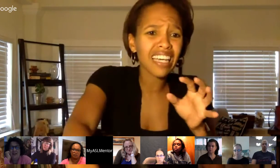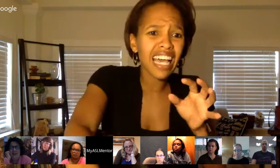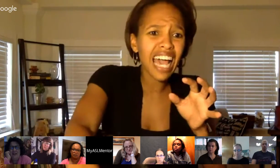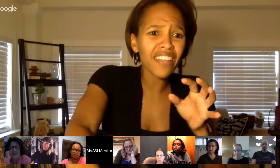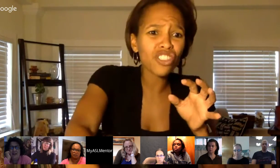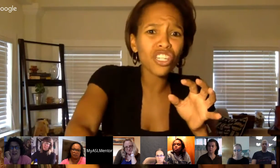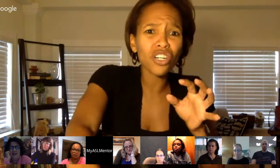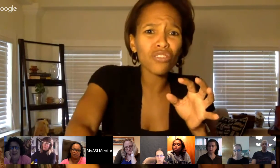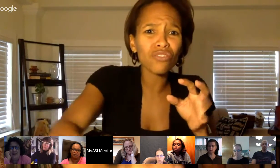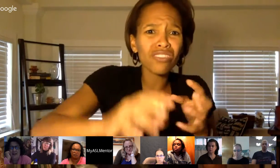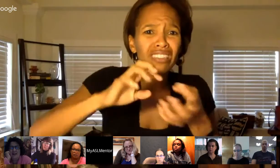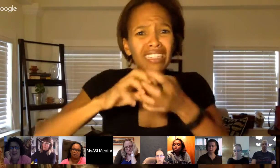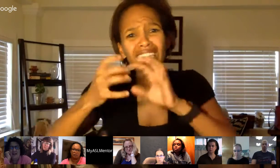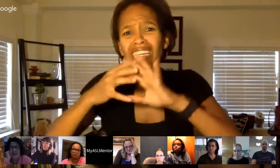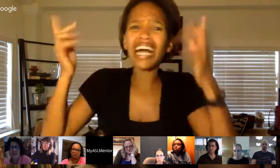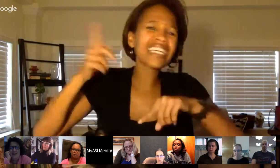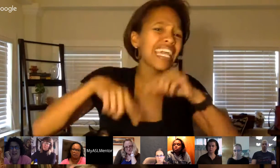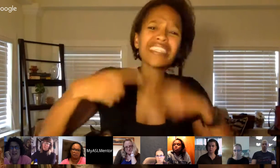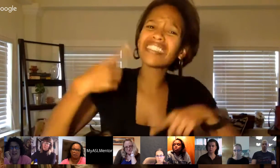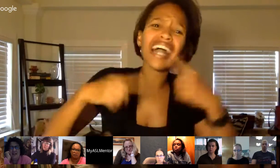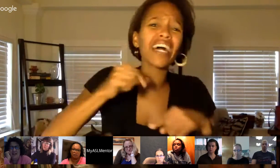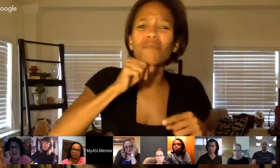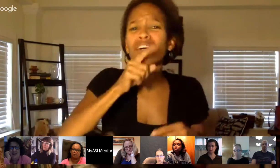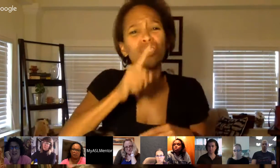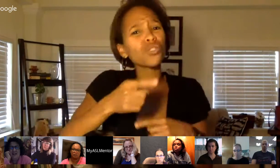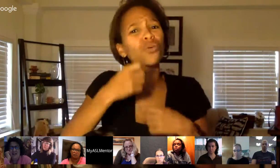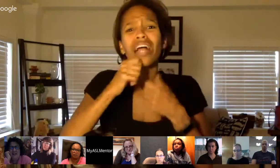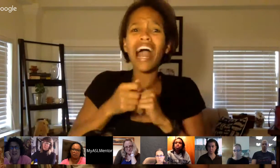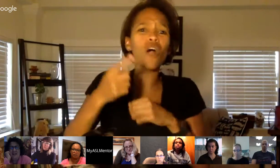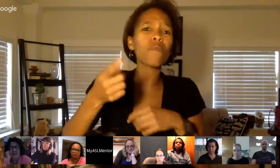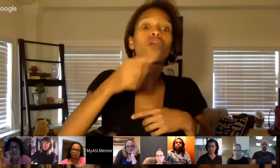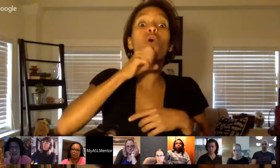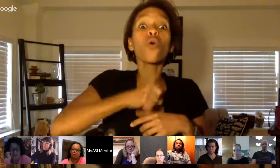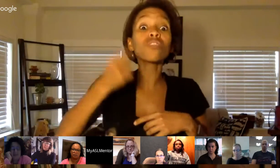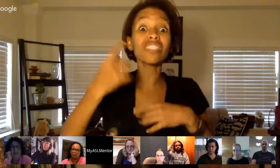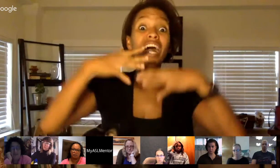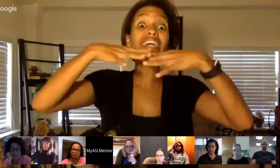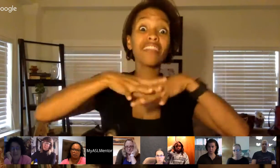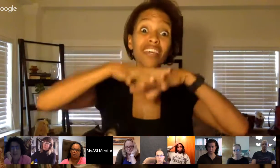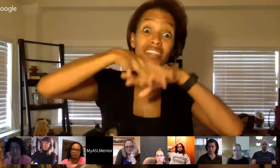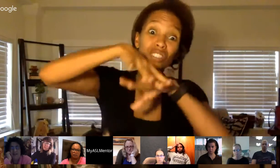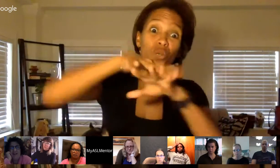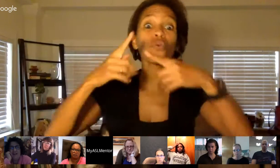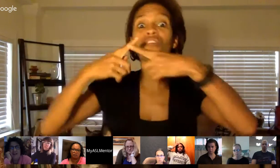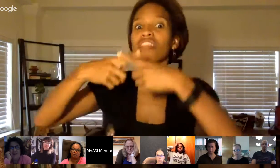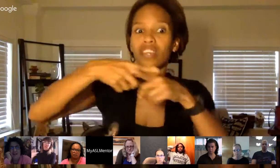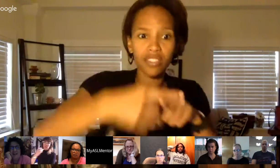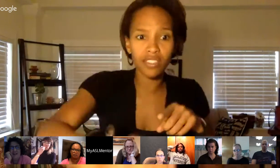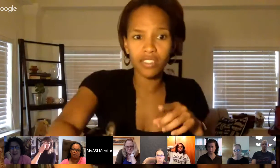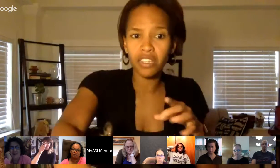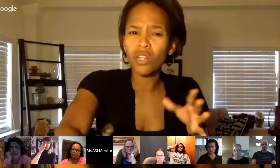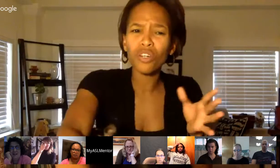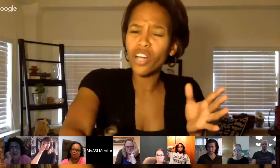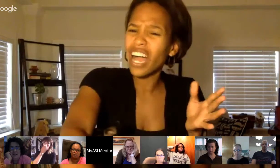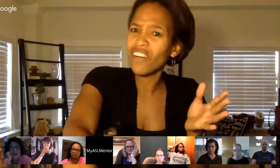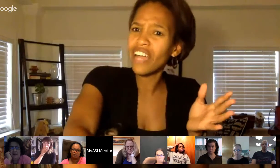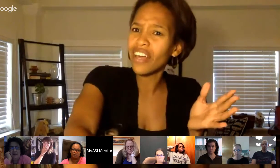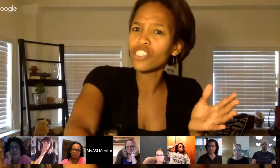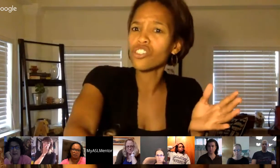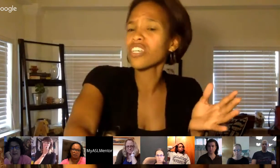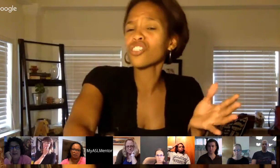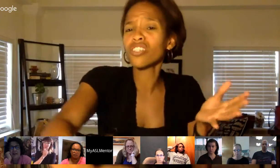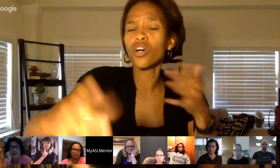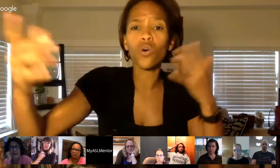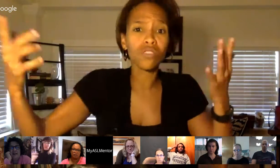this, and then she goes, I can't sign it. I'm not sure how, but old sign this or this, which I find